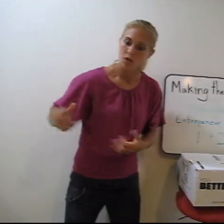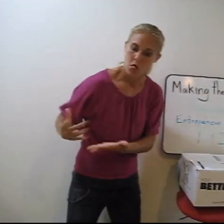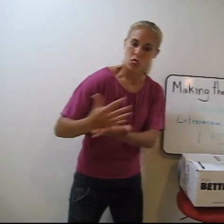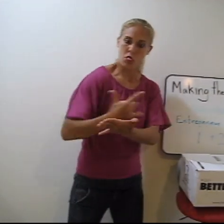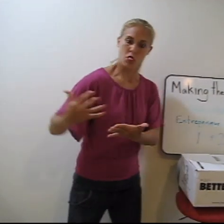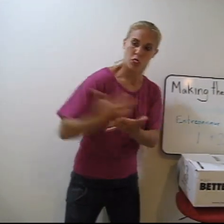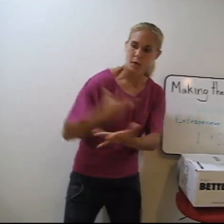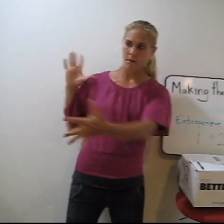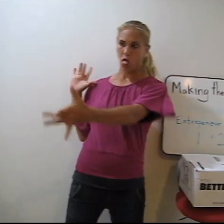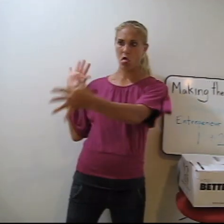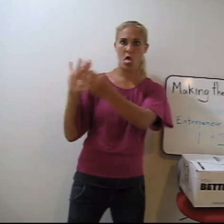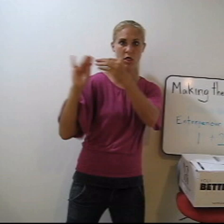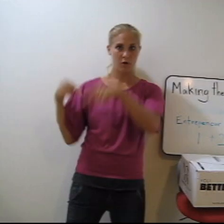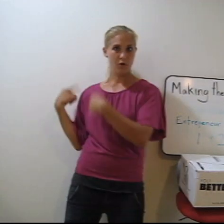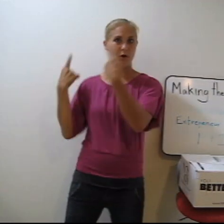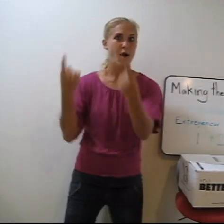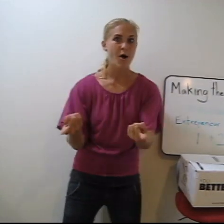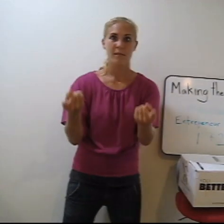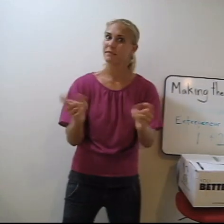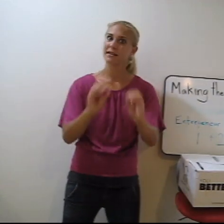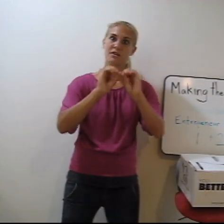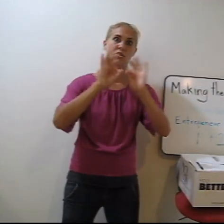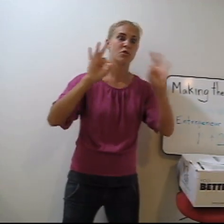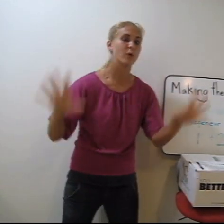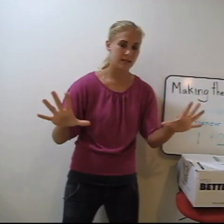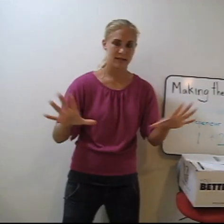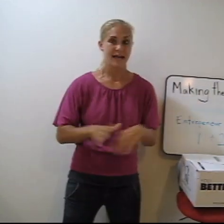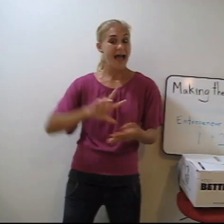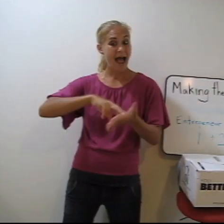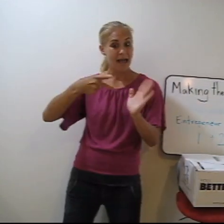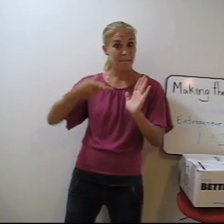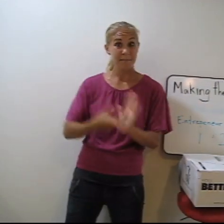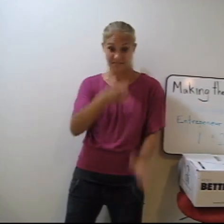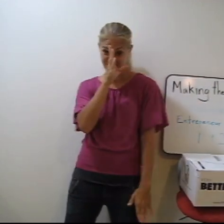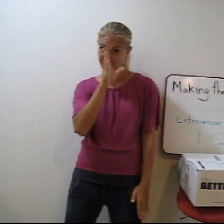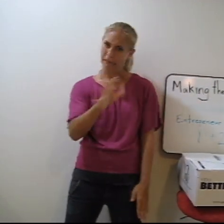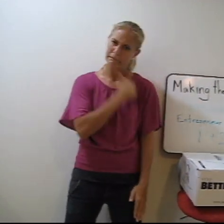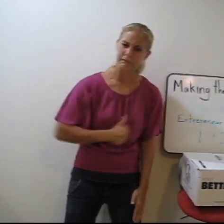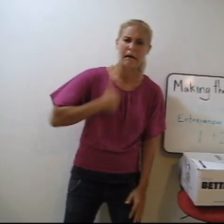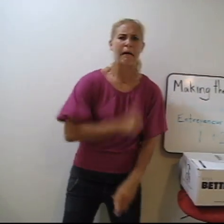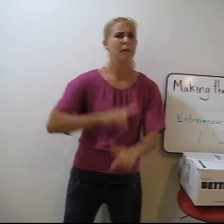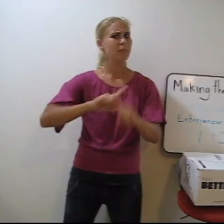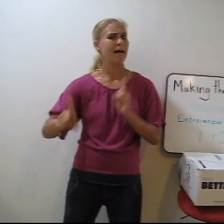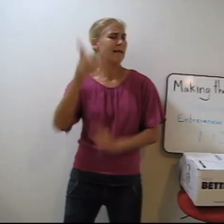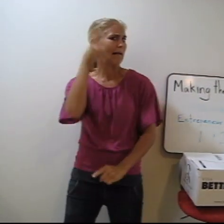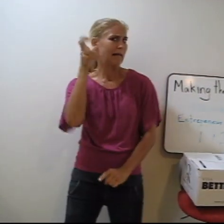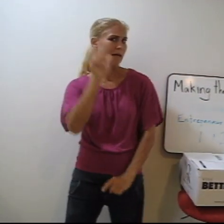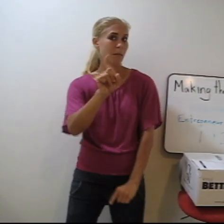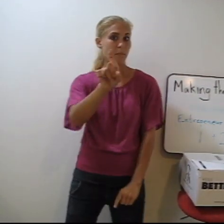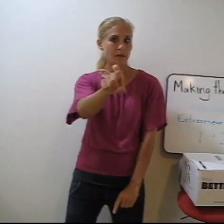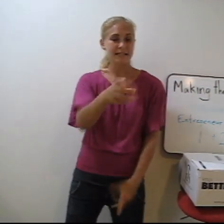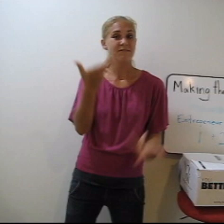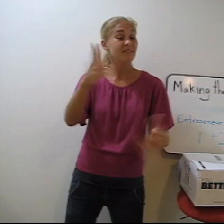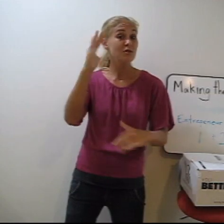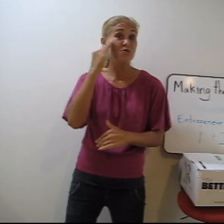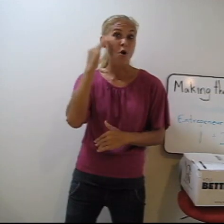now is useless. I don't mean to say it so bluntly, but you really need to hear this. I know that it sounds harsh, but it's the